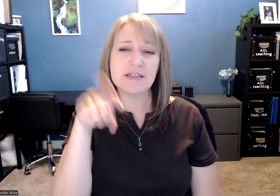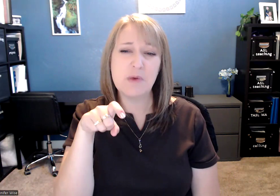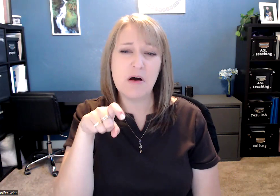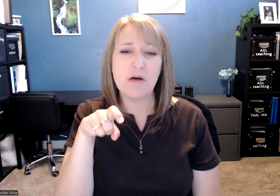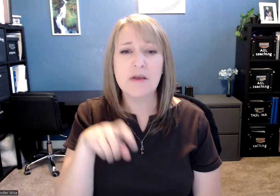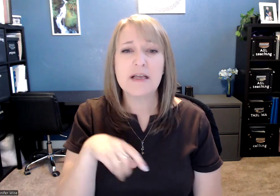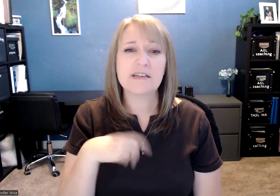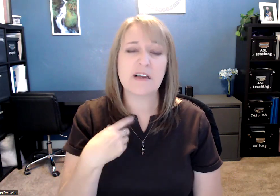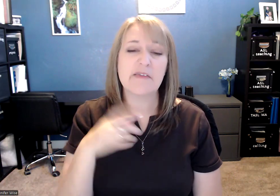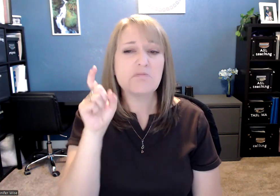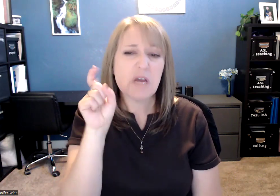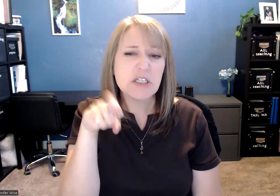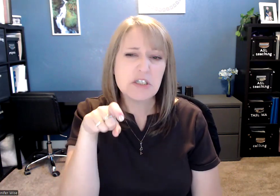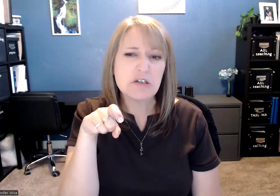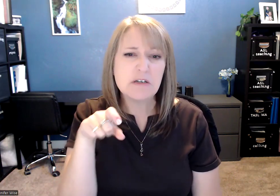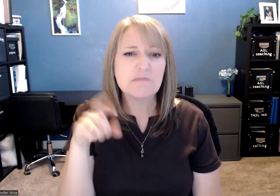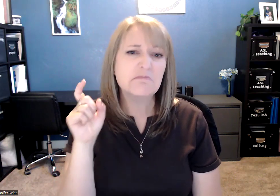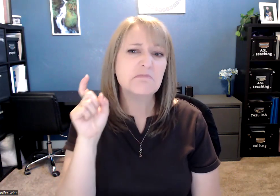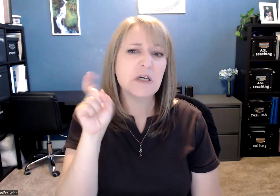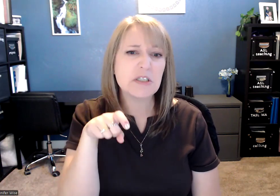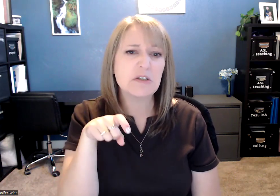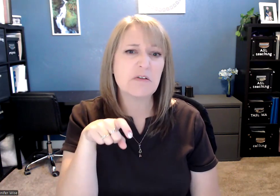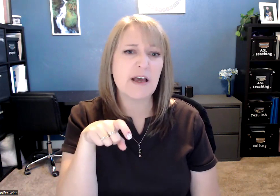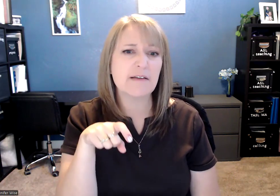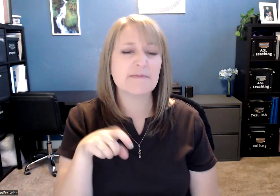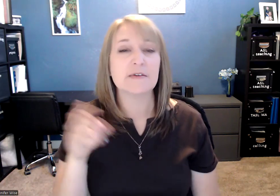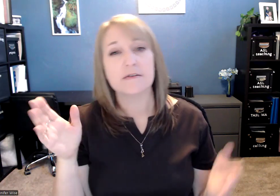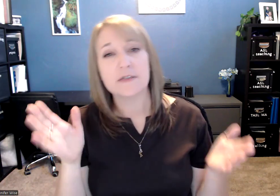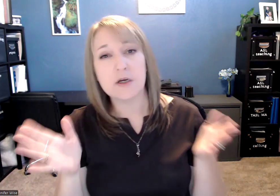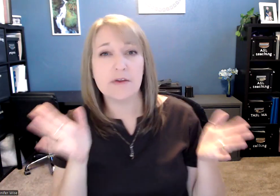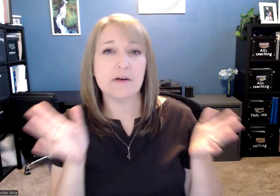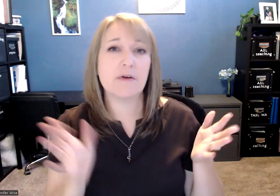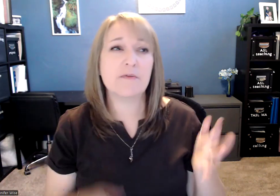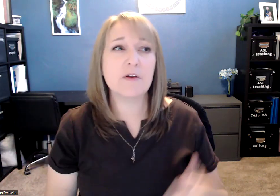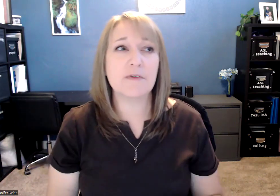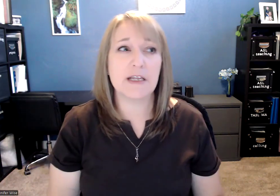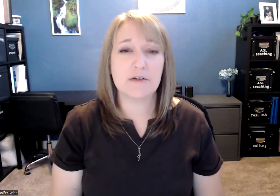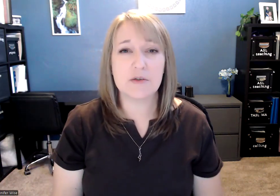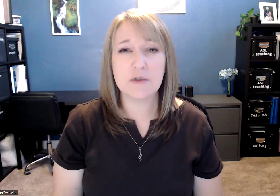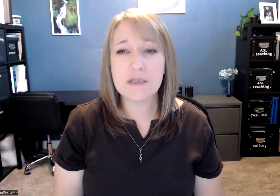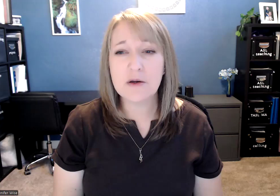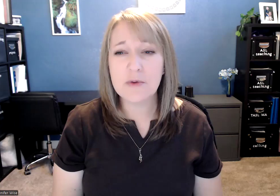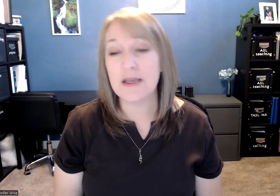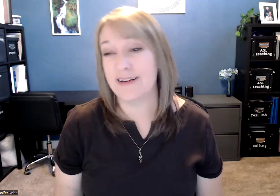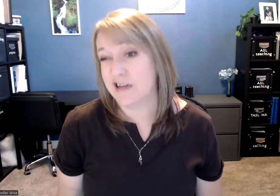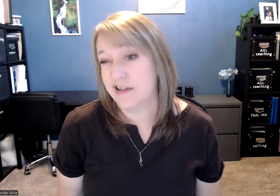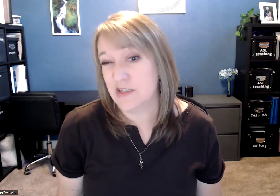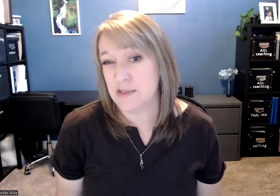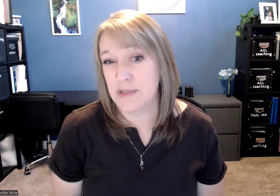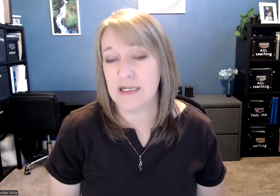it small, it's kind of like I should do that. So there are a few different English words that go with it, and it kind of just depends on